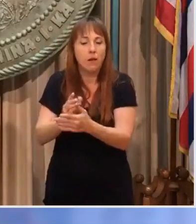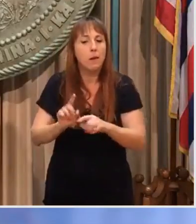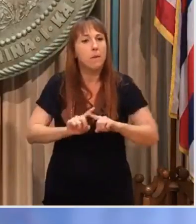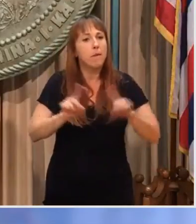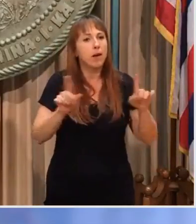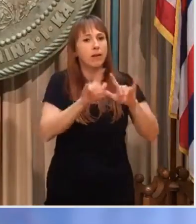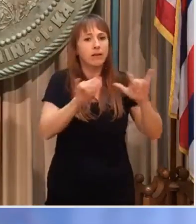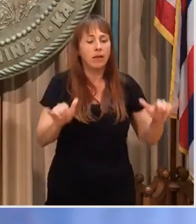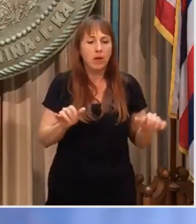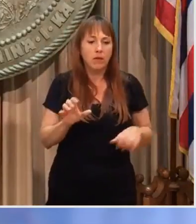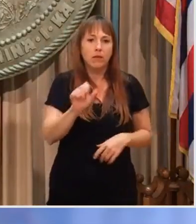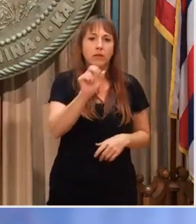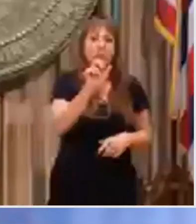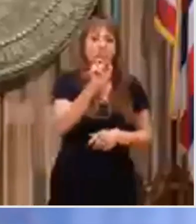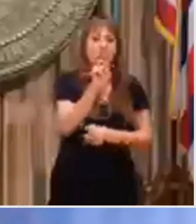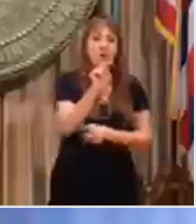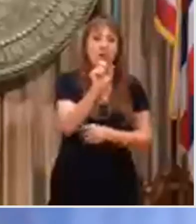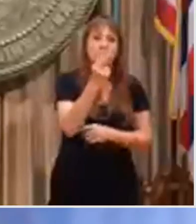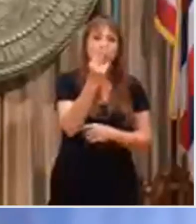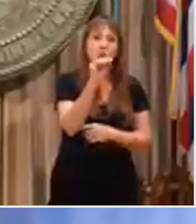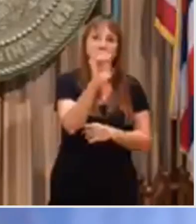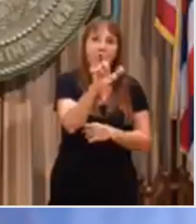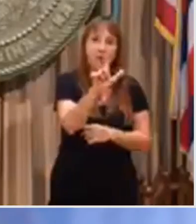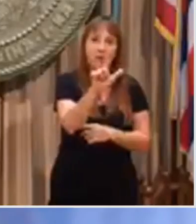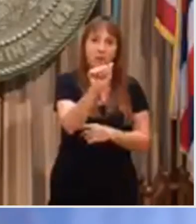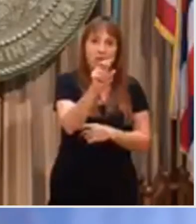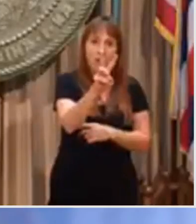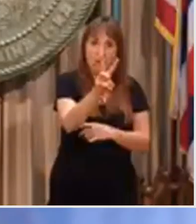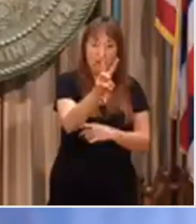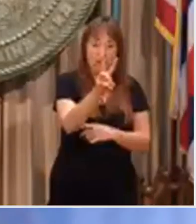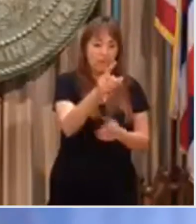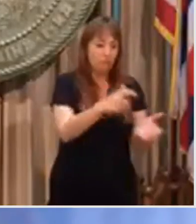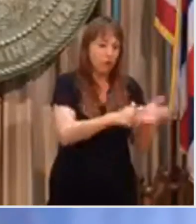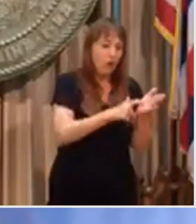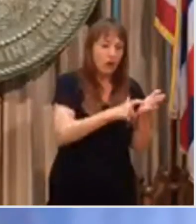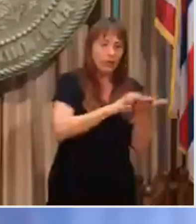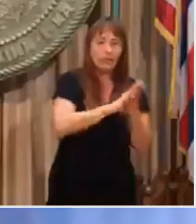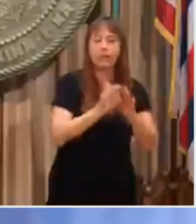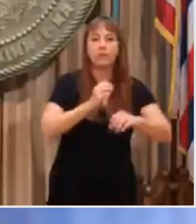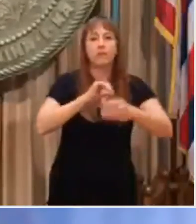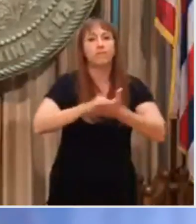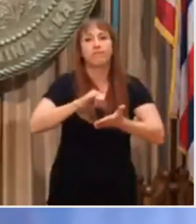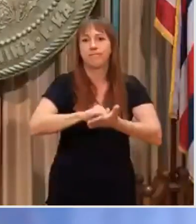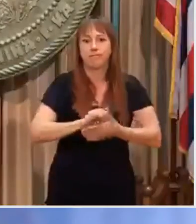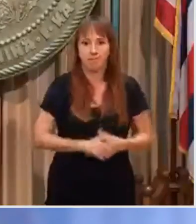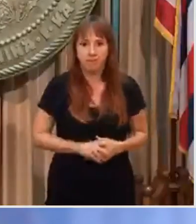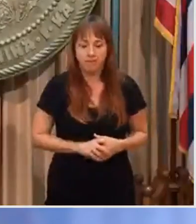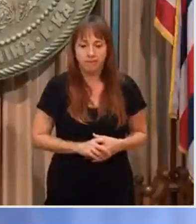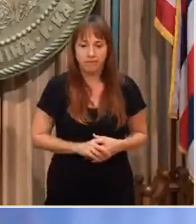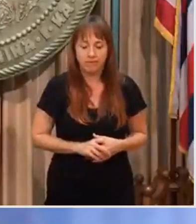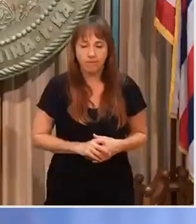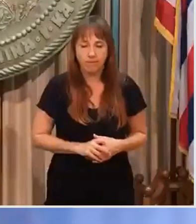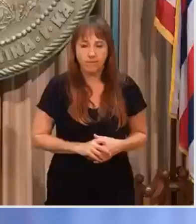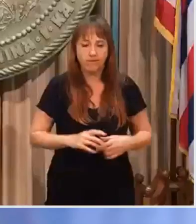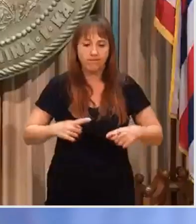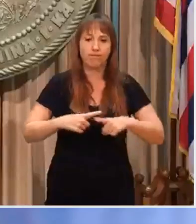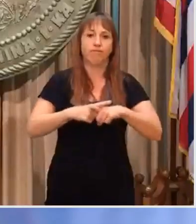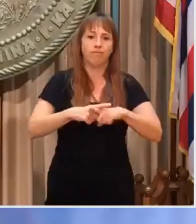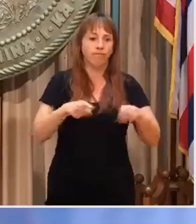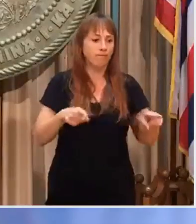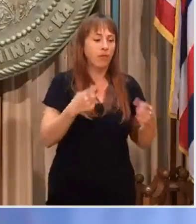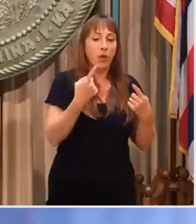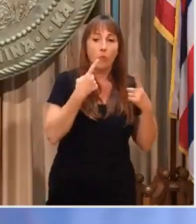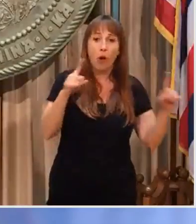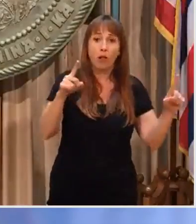but the Sunshine Law provision makes it impossible. The proclamation